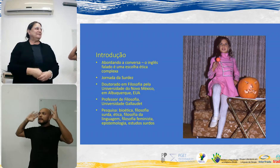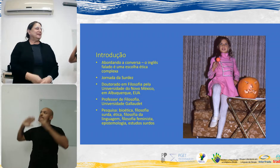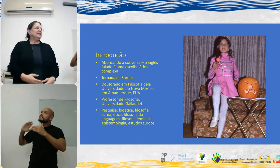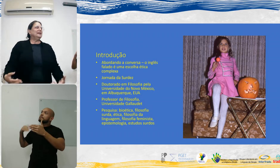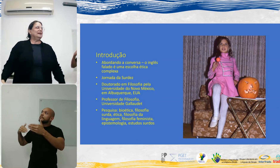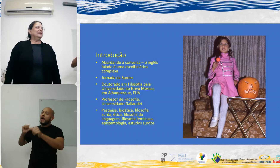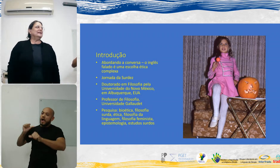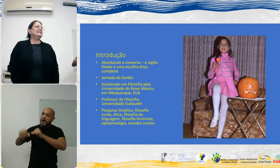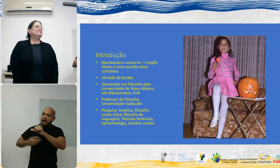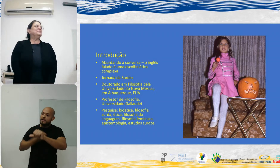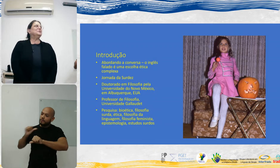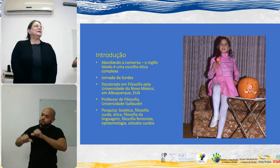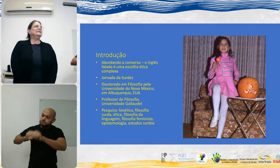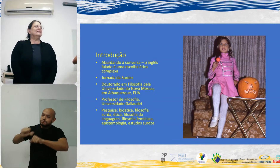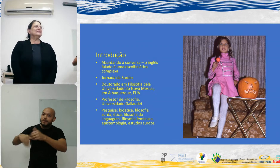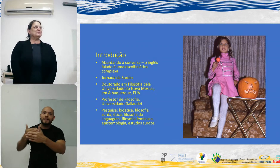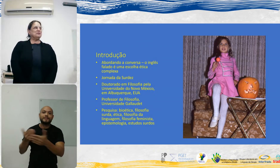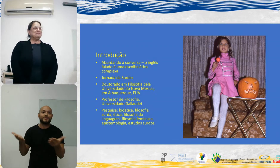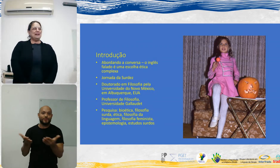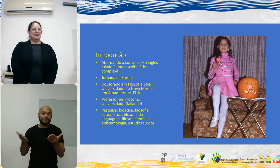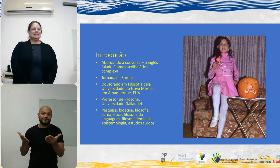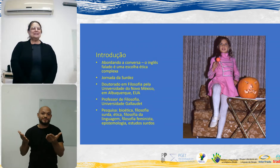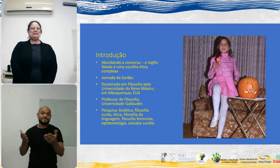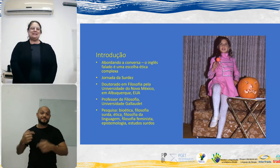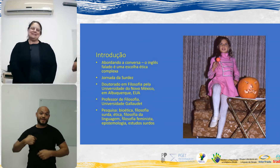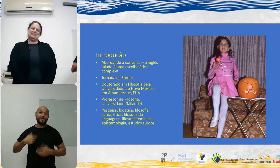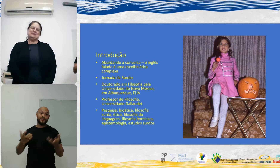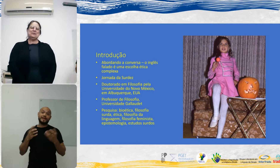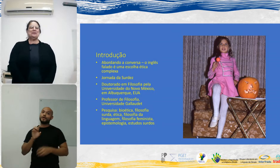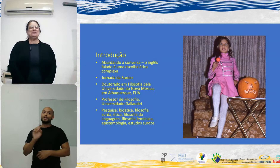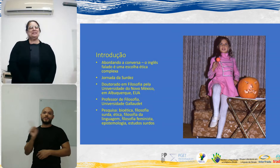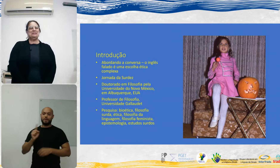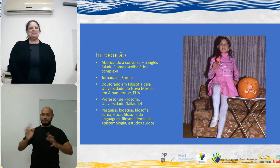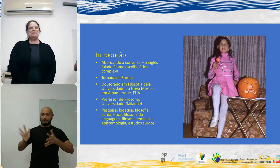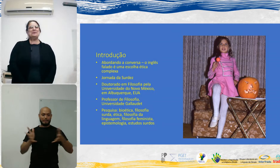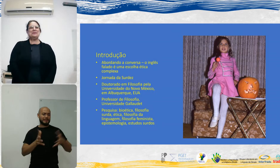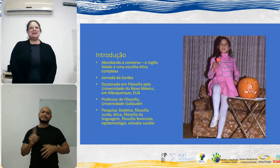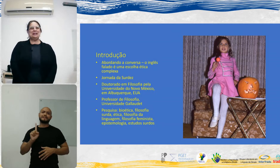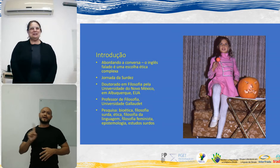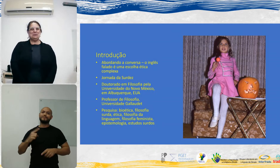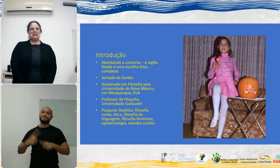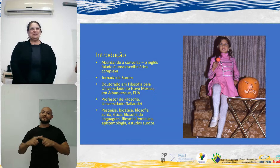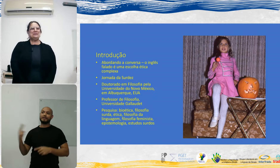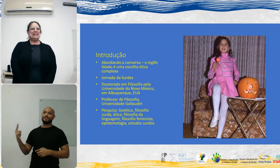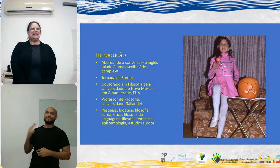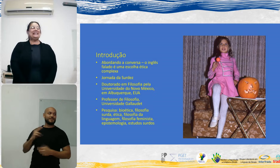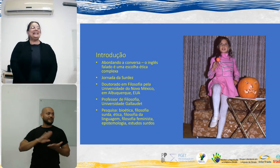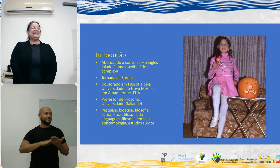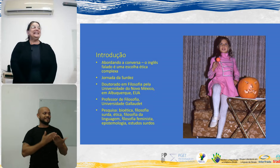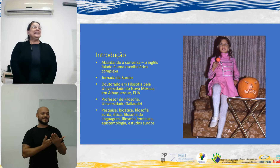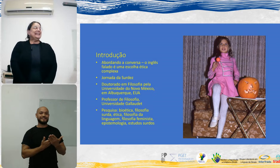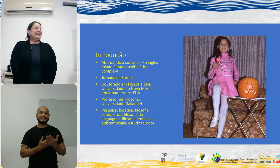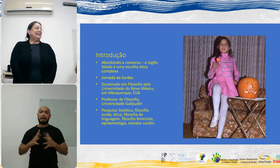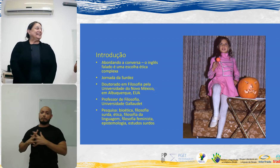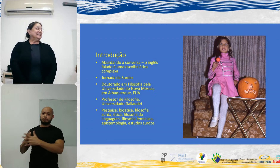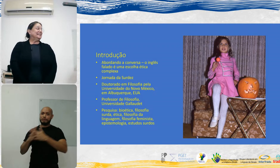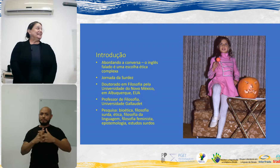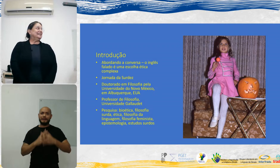life. And I keep trying not to move my hands because I know you're watching the interpreter and I don't want to create any